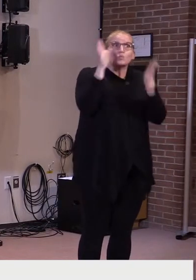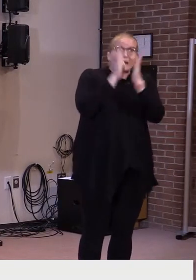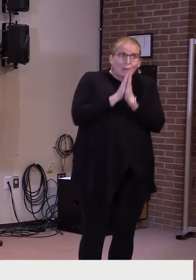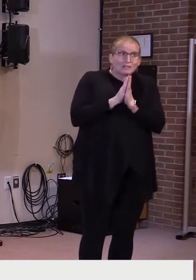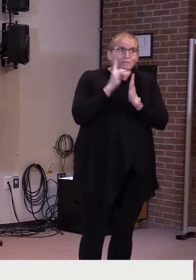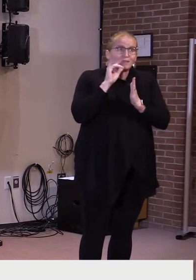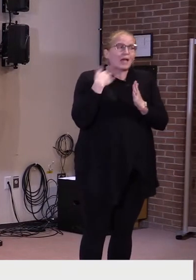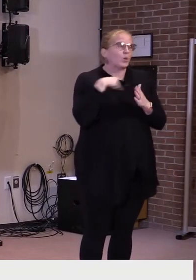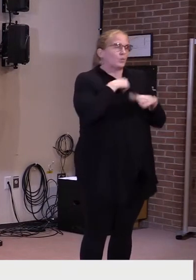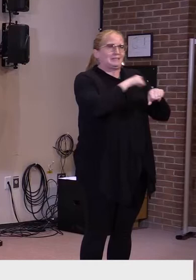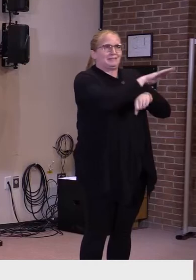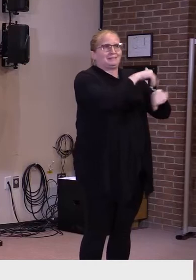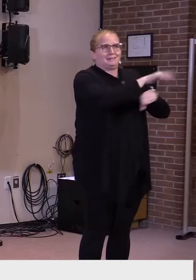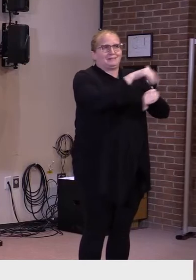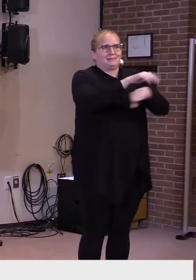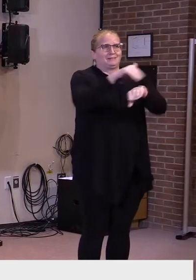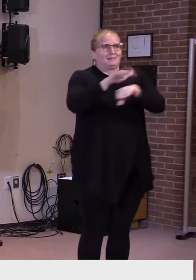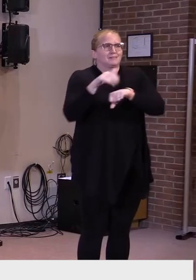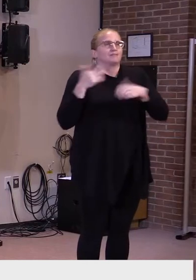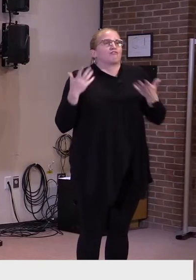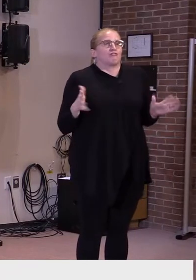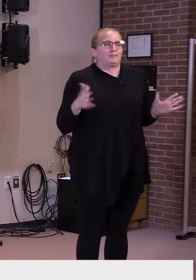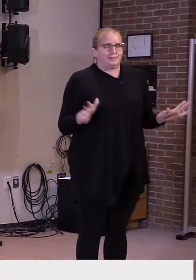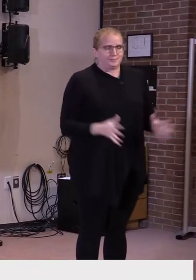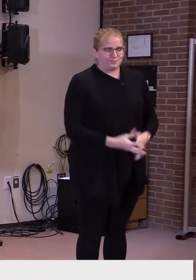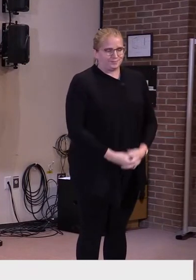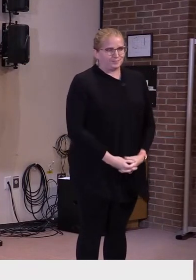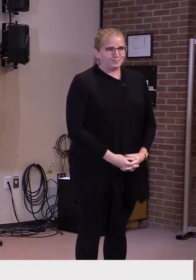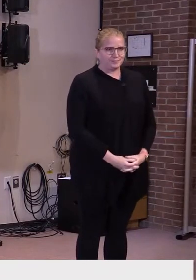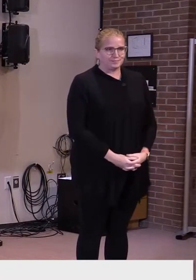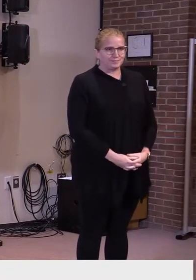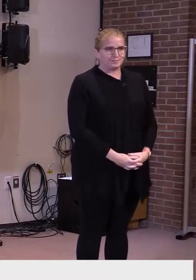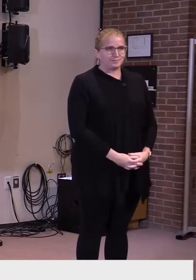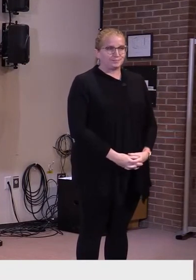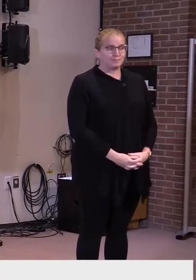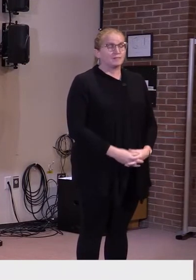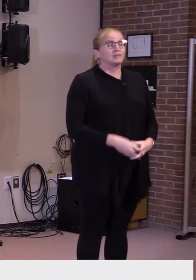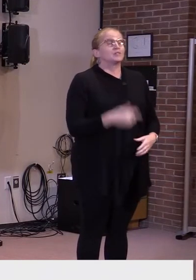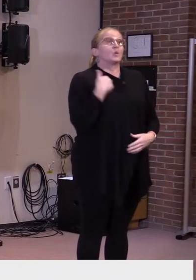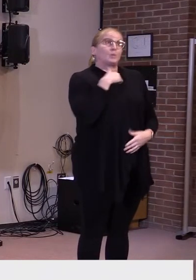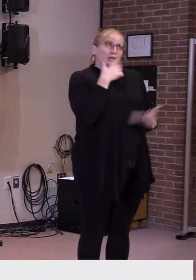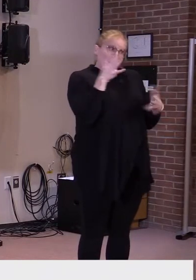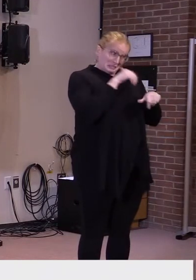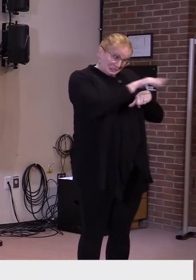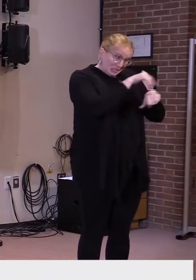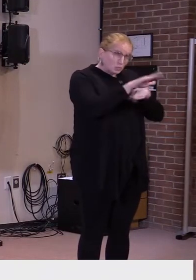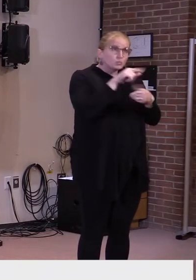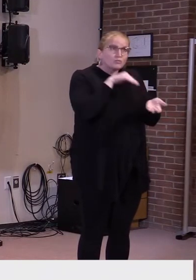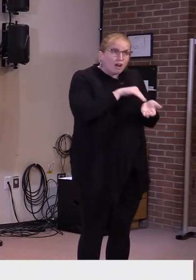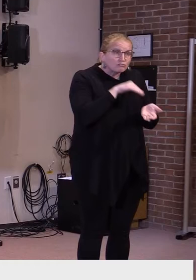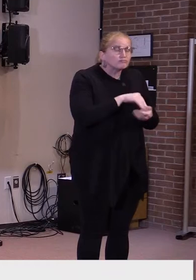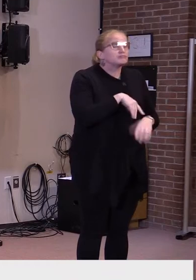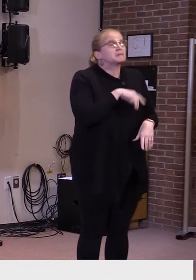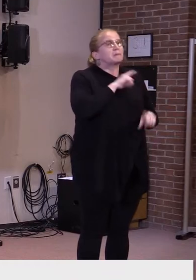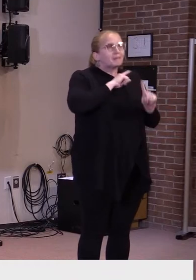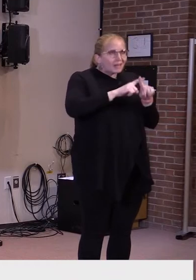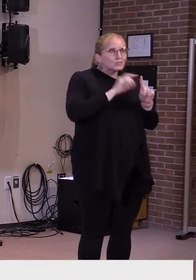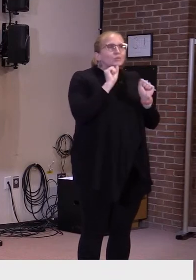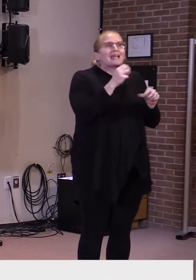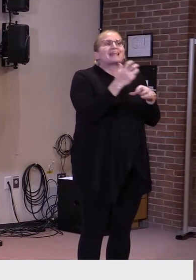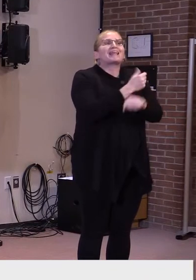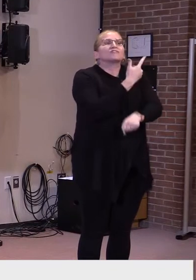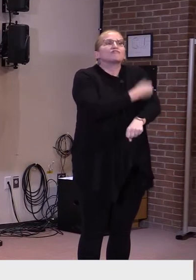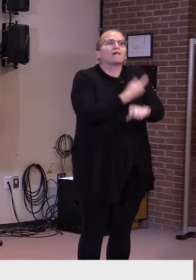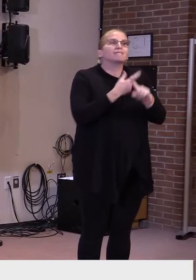doses of the pediatric vaccine. In addition to doctor's offices, vaccines are available through